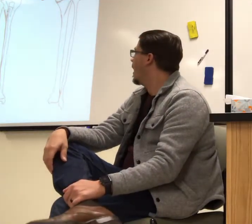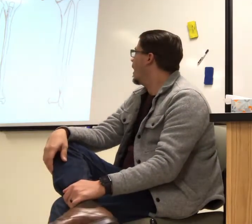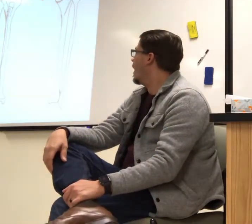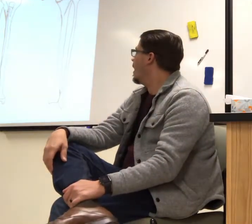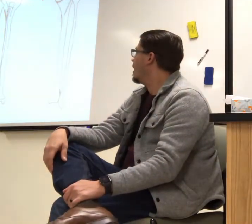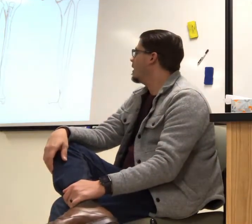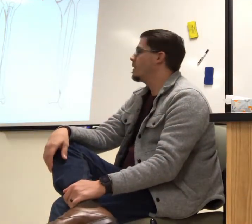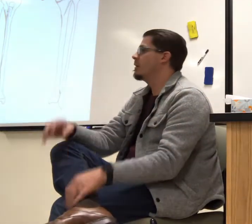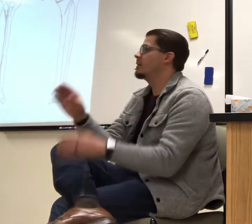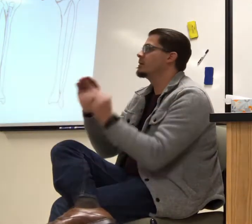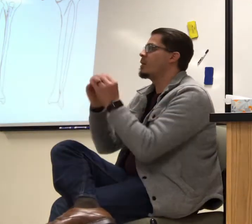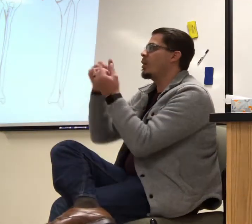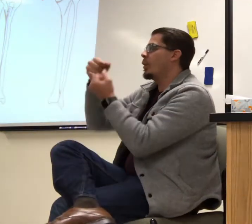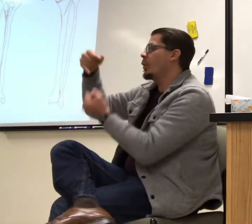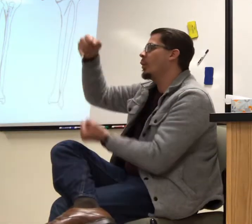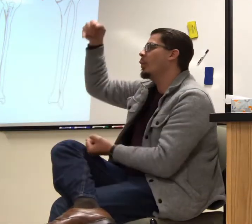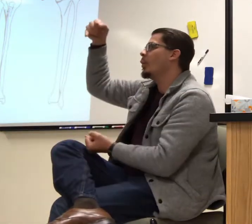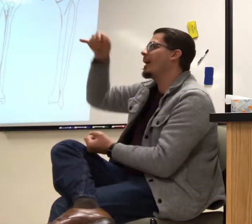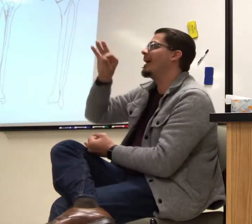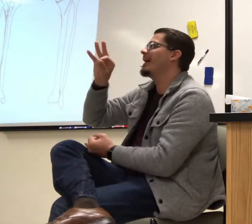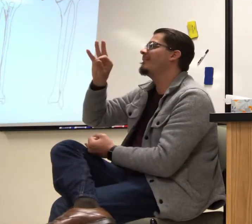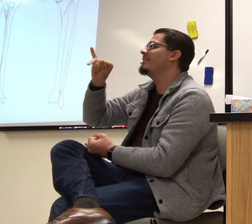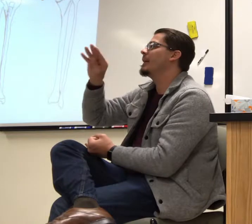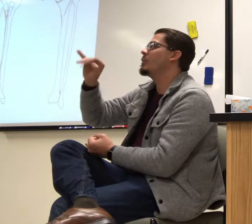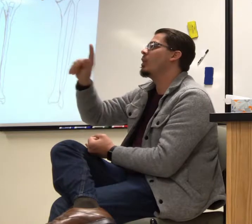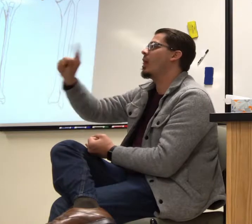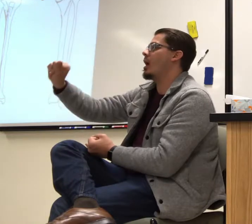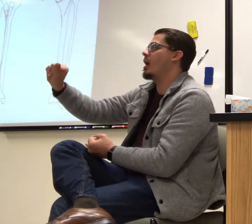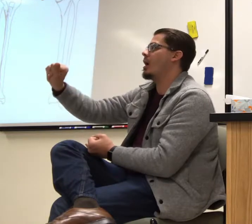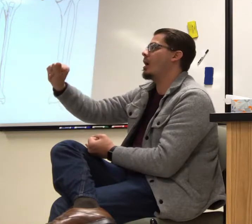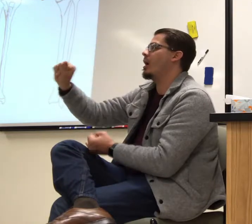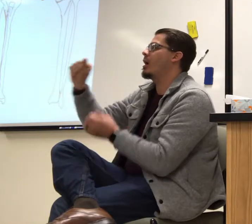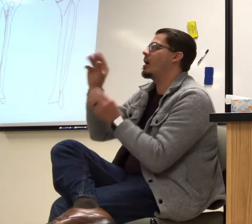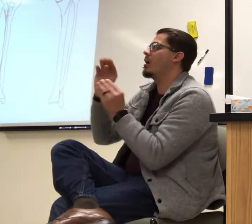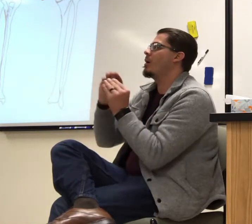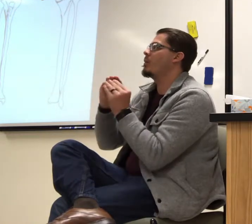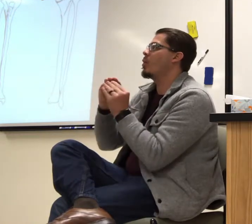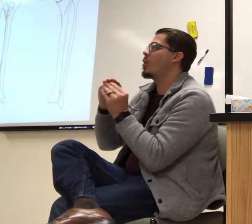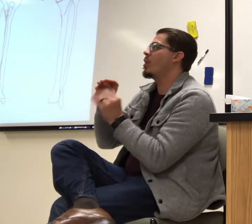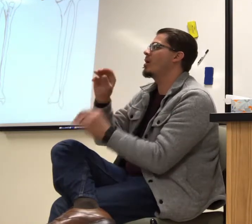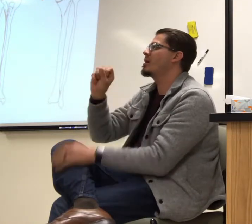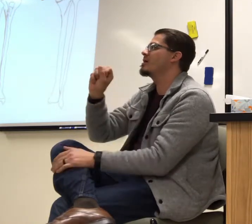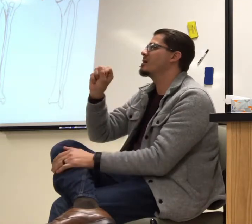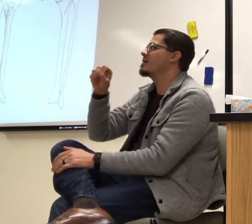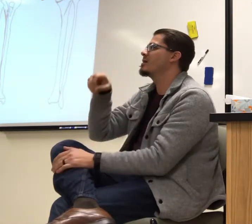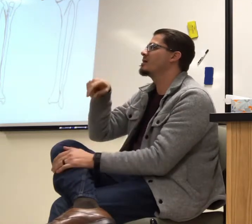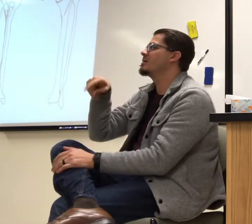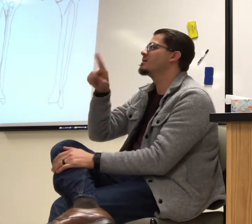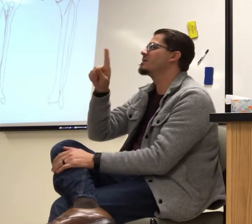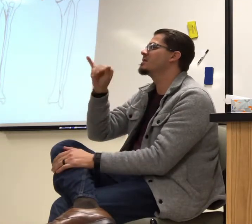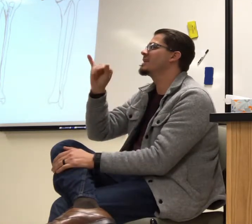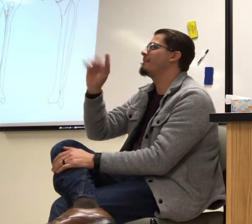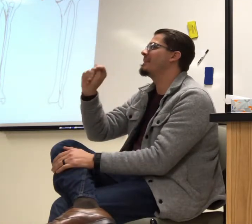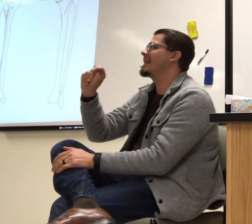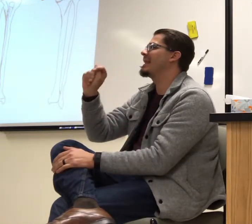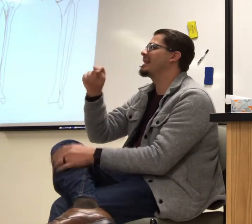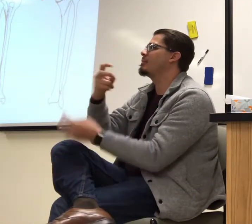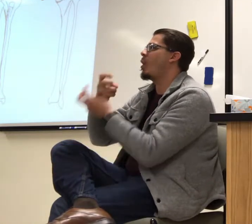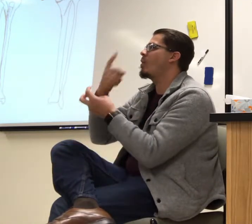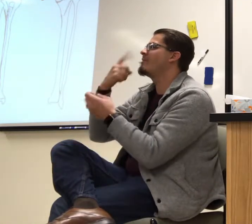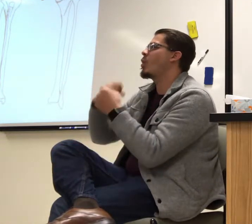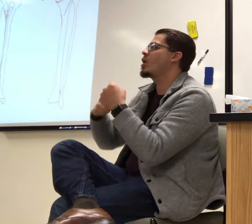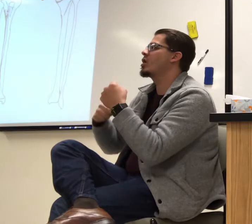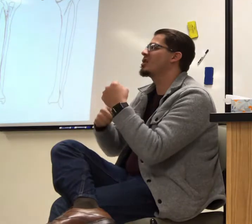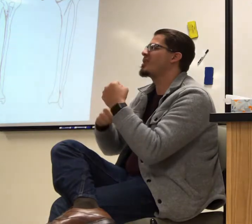The little stick bone next to it, the fibula, that's more of a splint bone. A splint is for